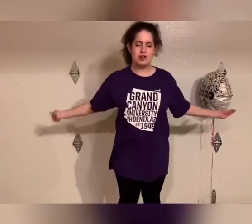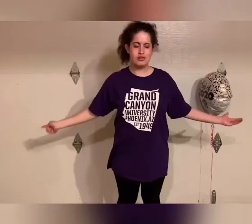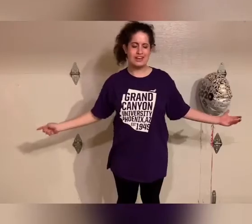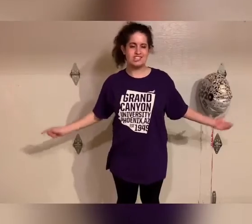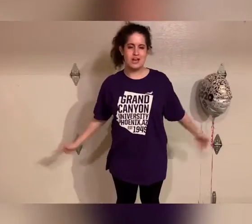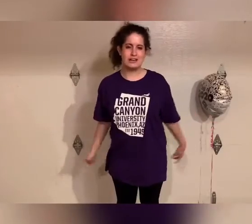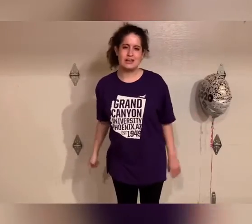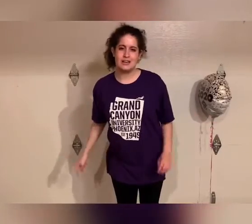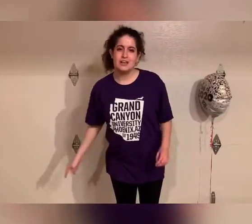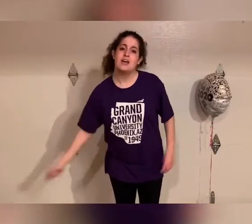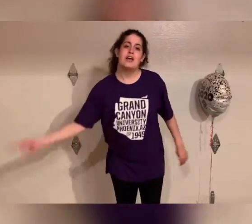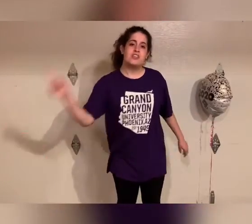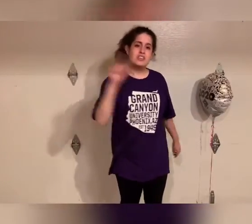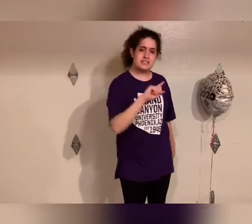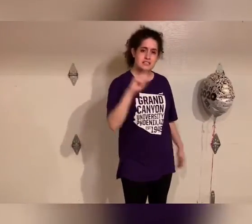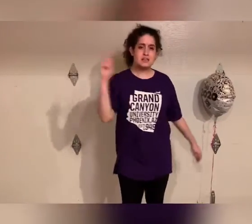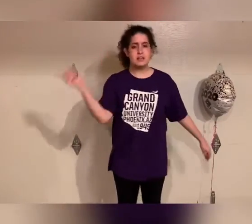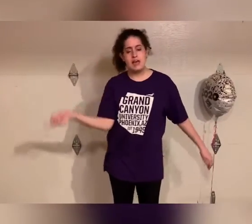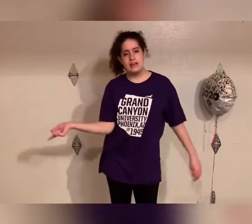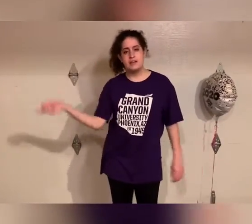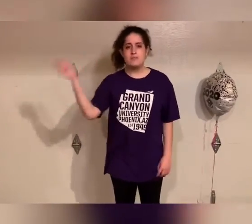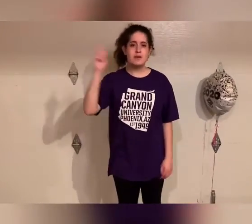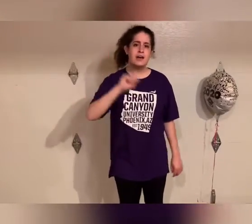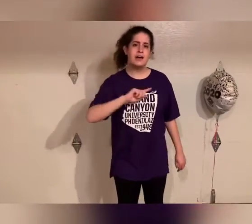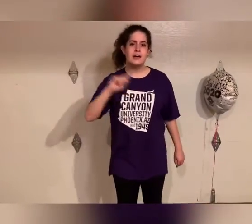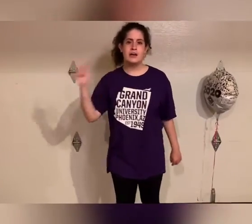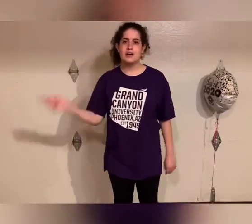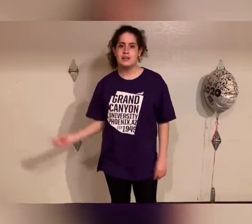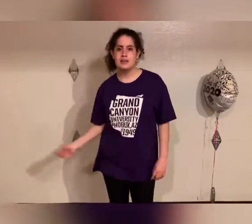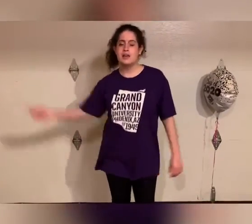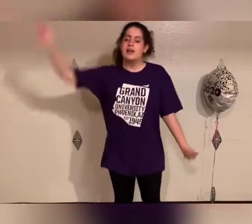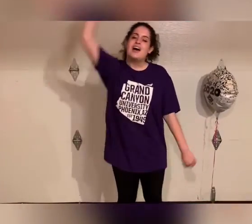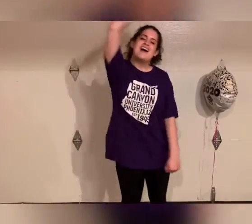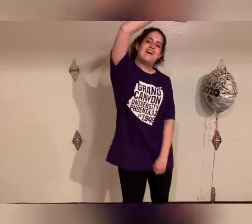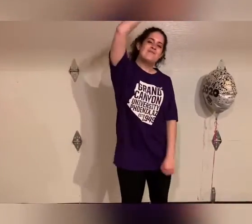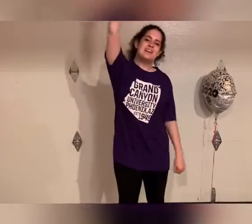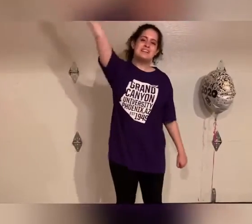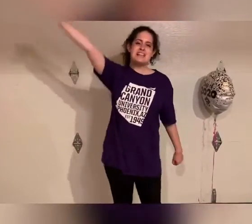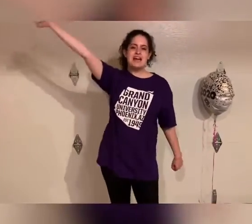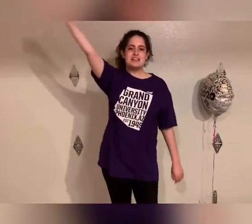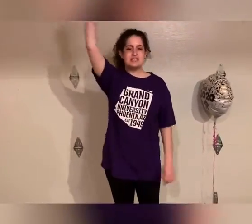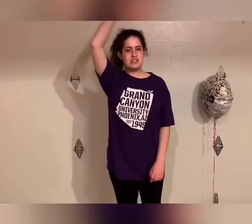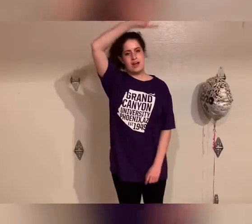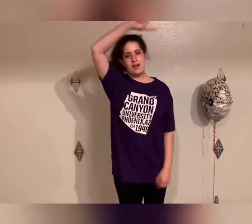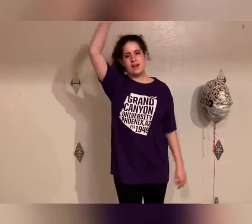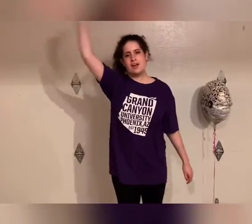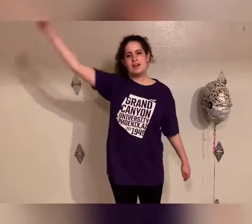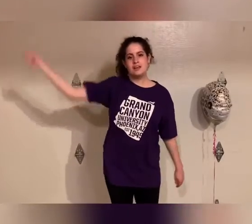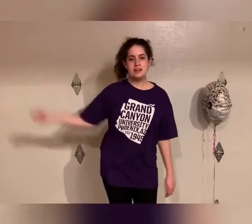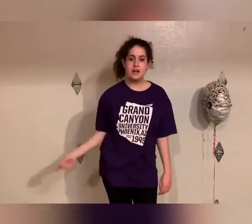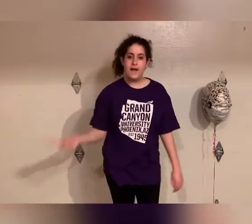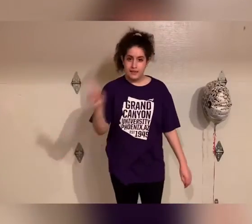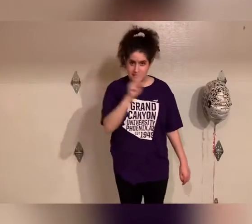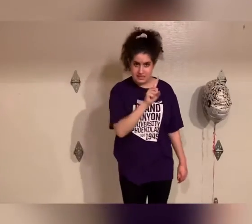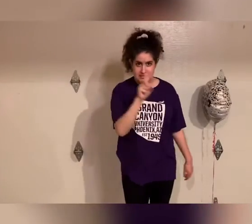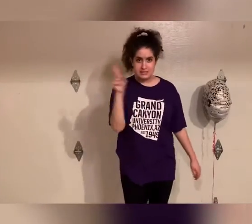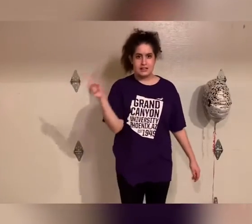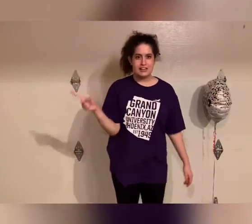light shining. This little light of mine, I'm gonna let it shine. This little light